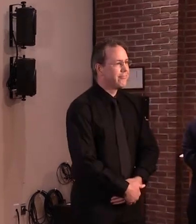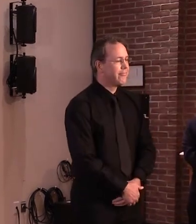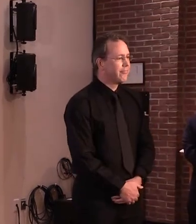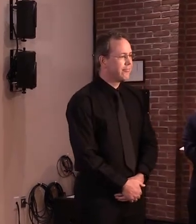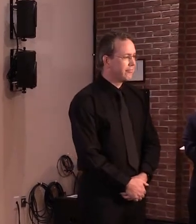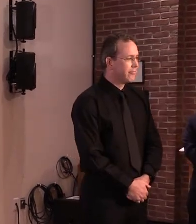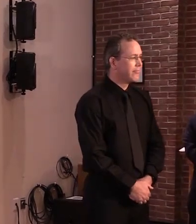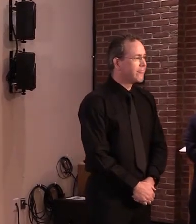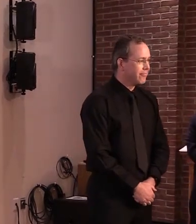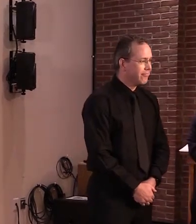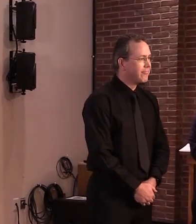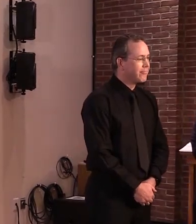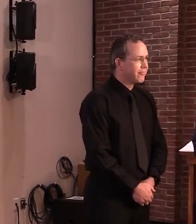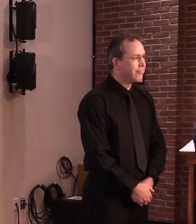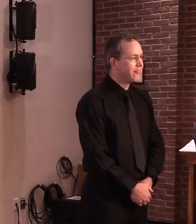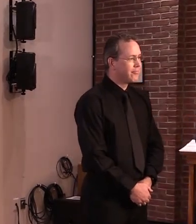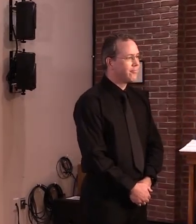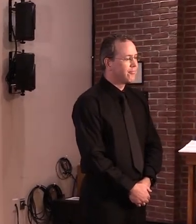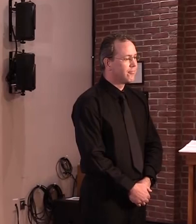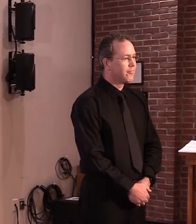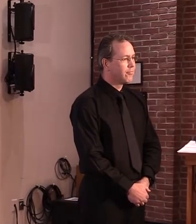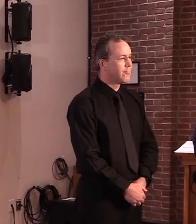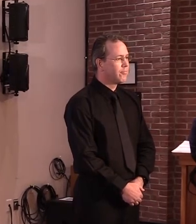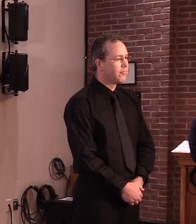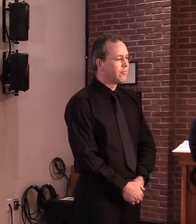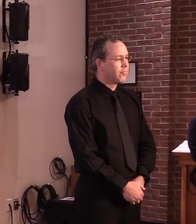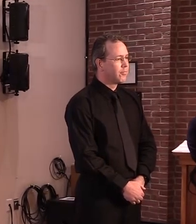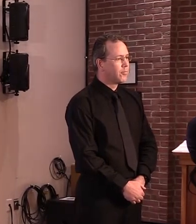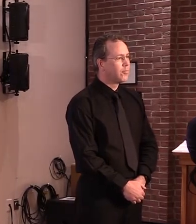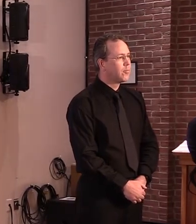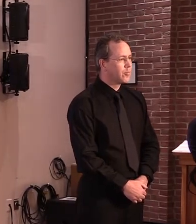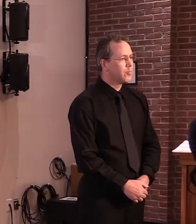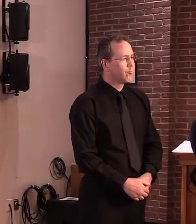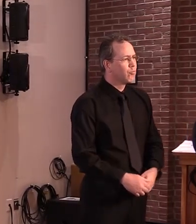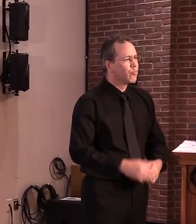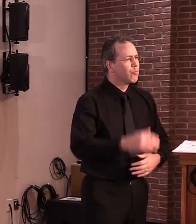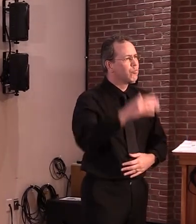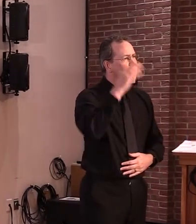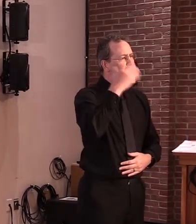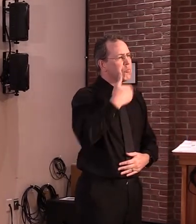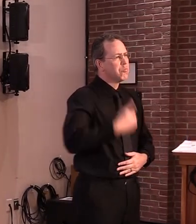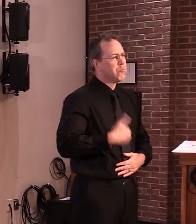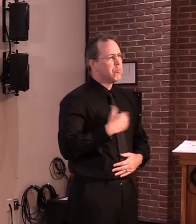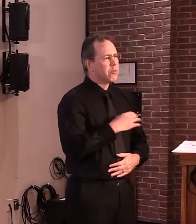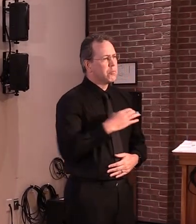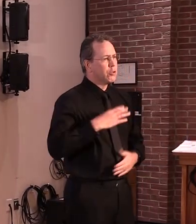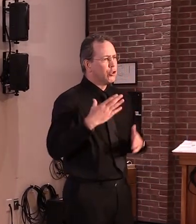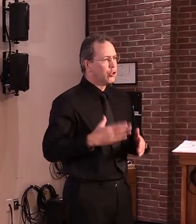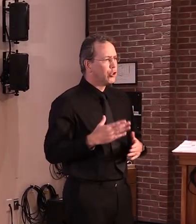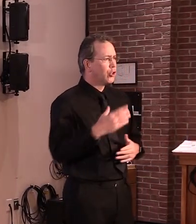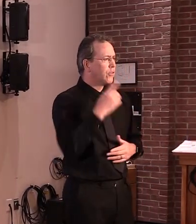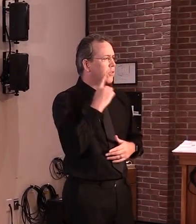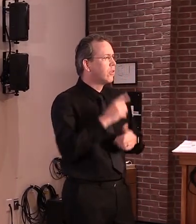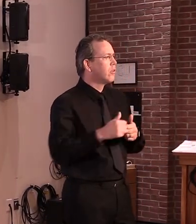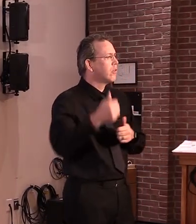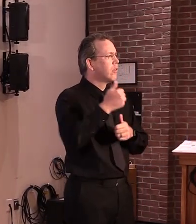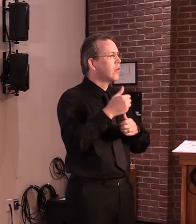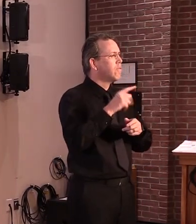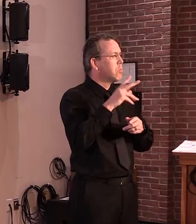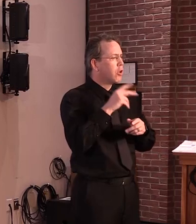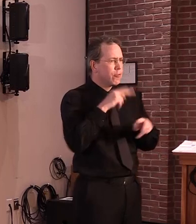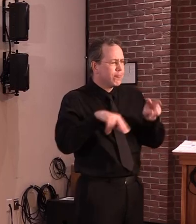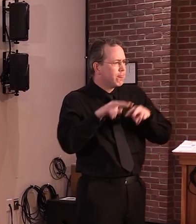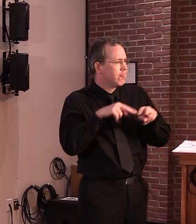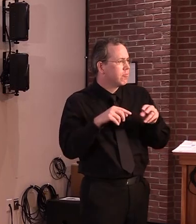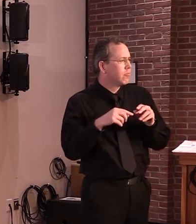Thank you, Commissioner Levine. I'm Mike Pichak, and I head up Vermont's COVID-19 modeling team. Today marks our